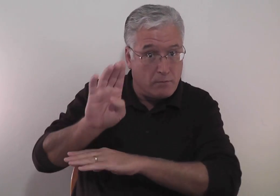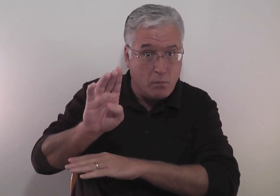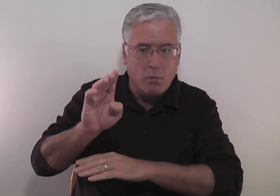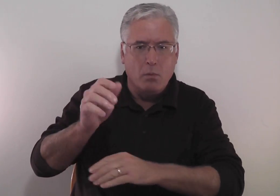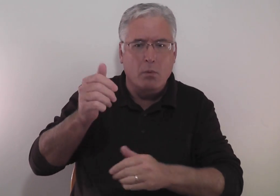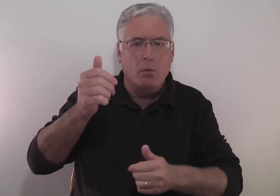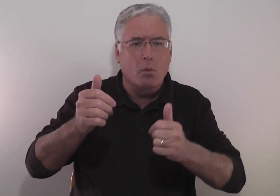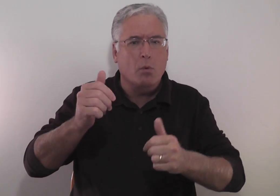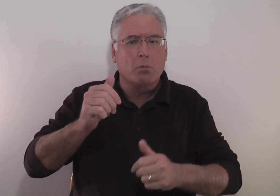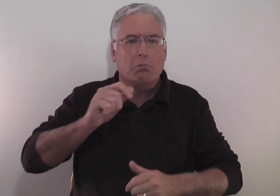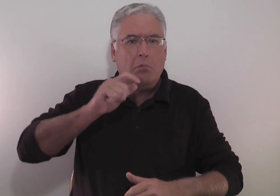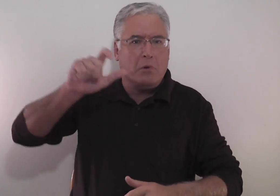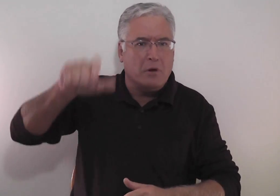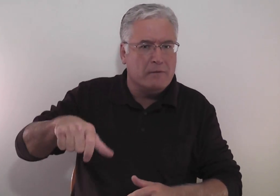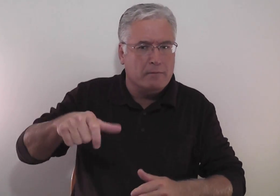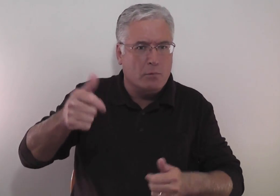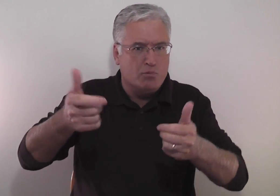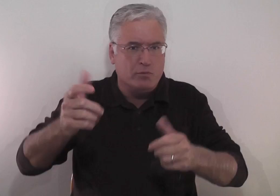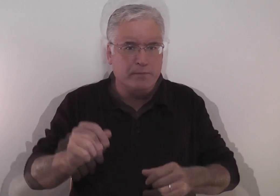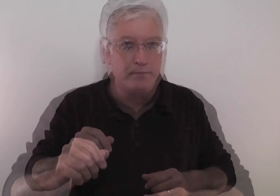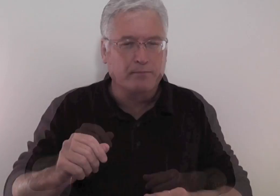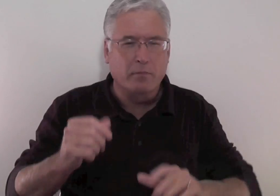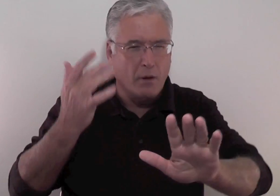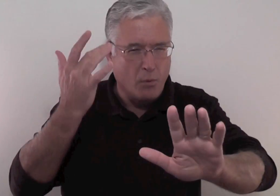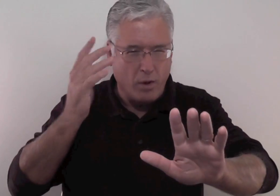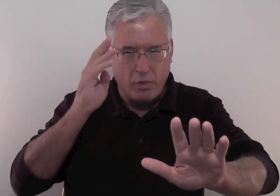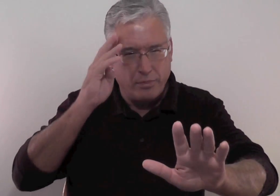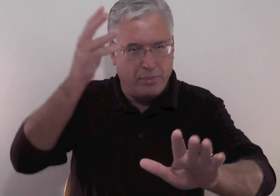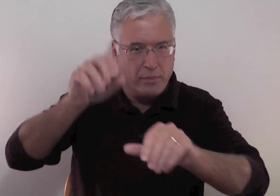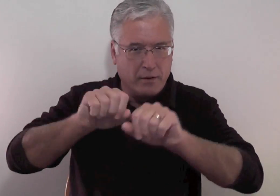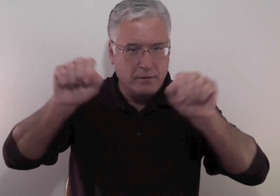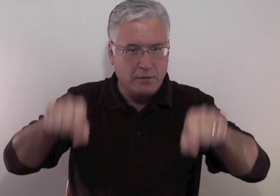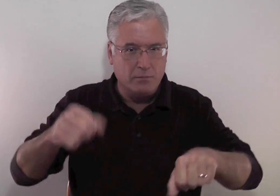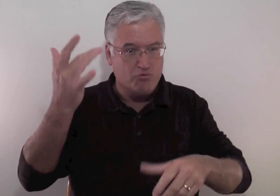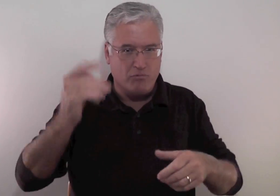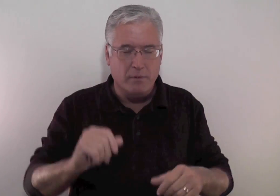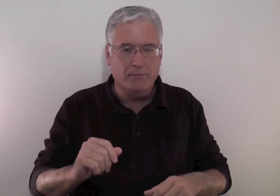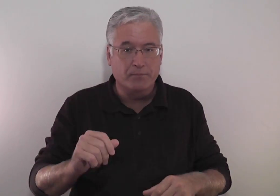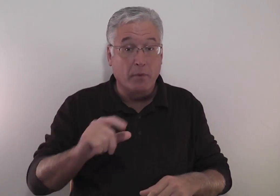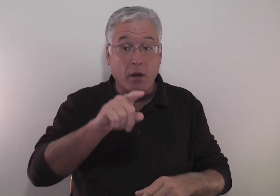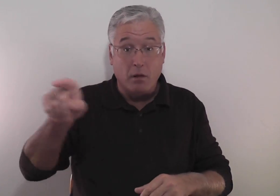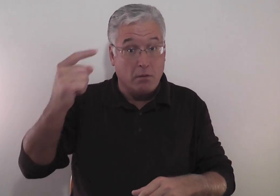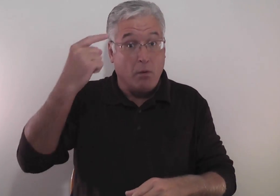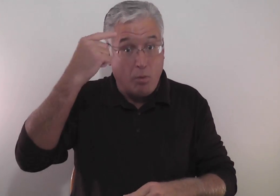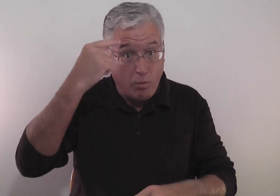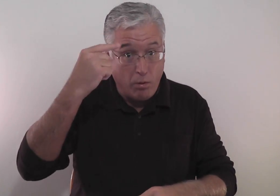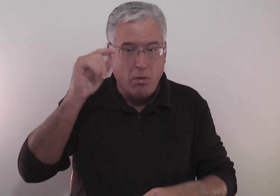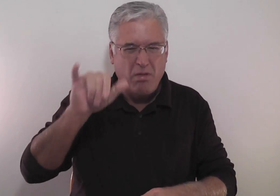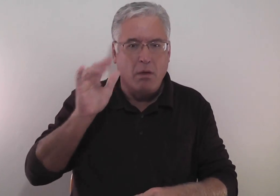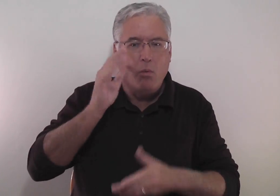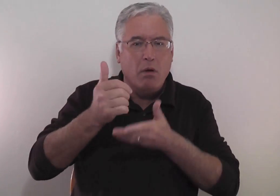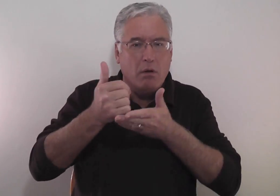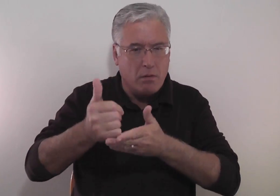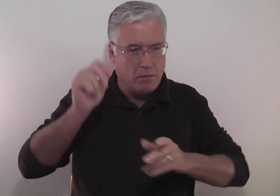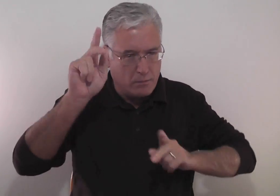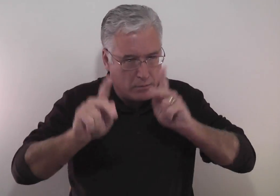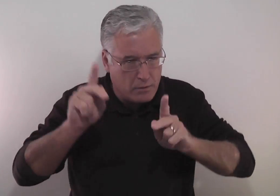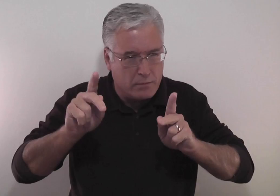if they needed to keep a vow or if they didn't need to. And why'd they invent this system? Well, they thought that it